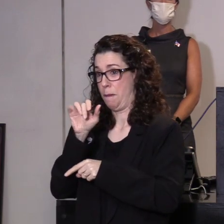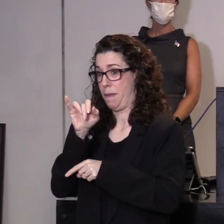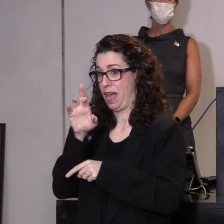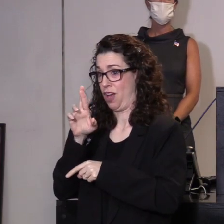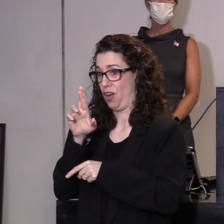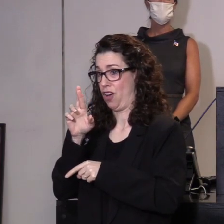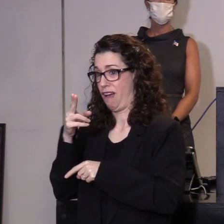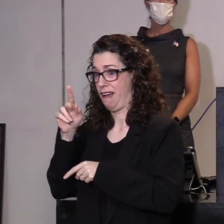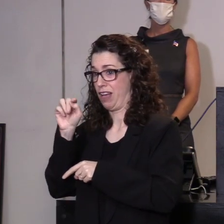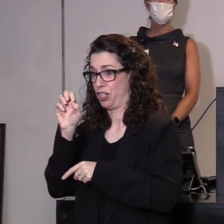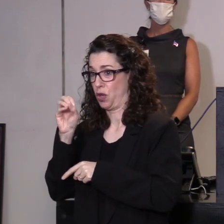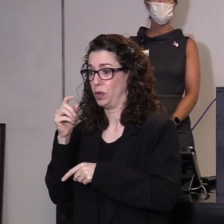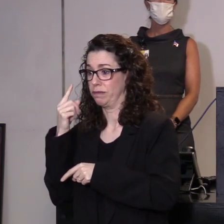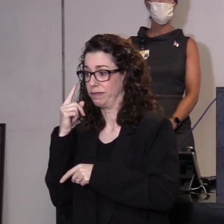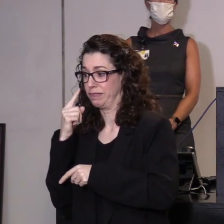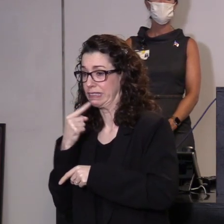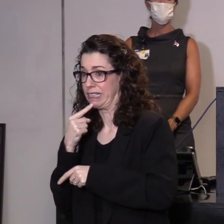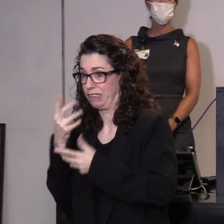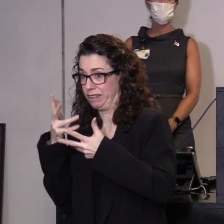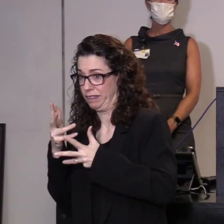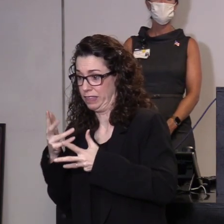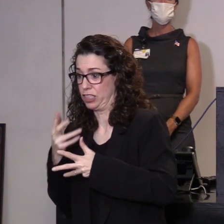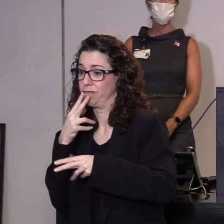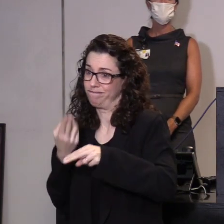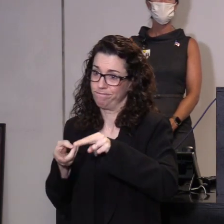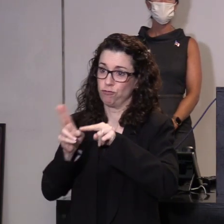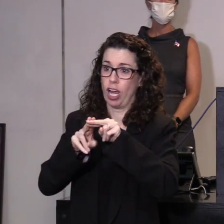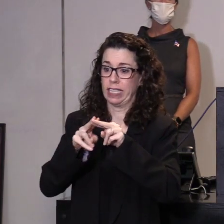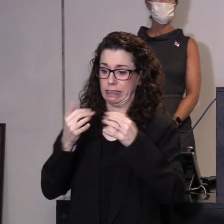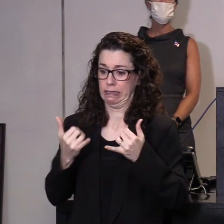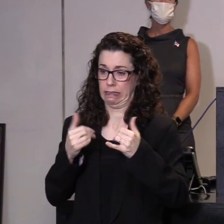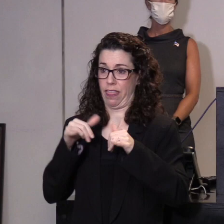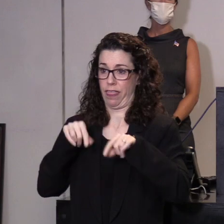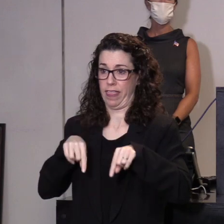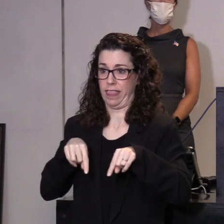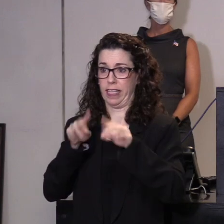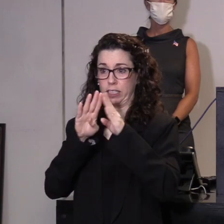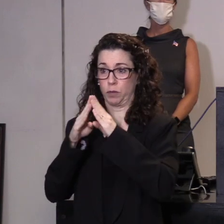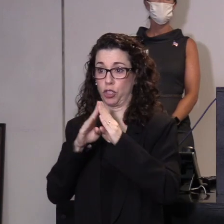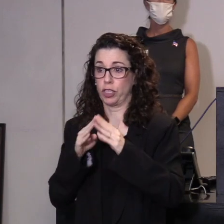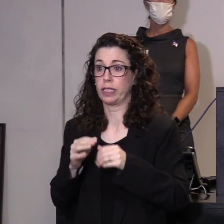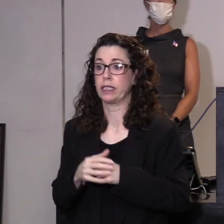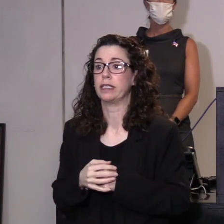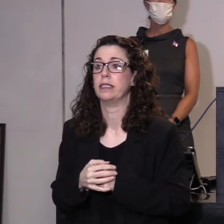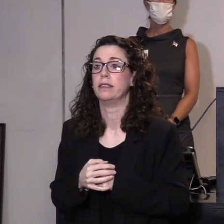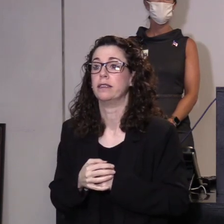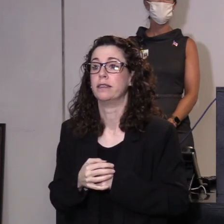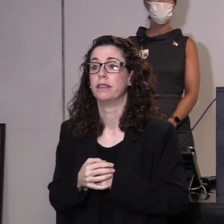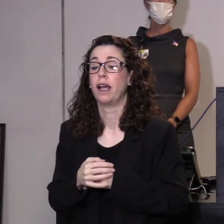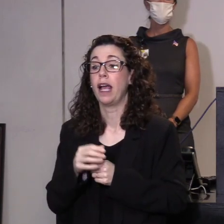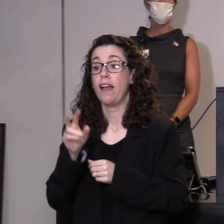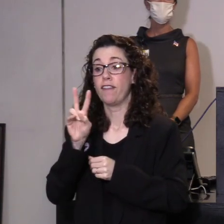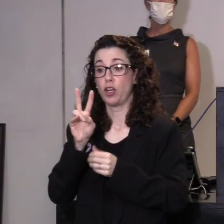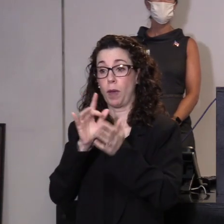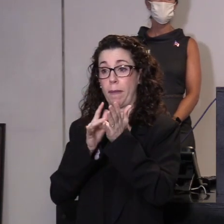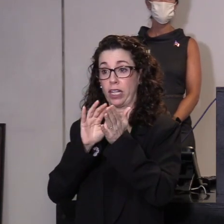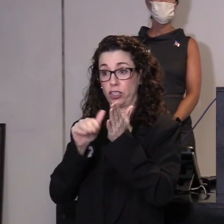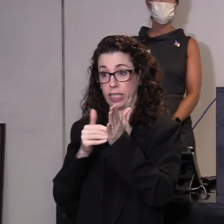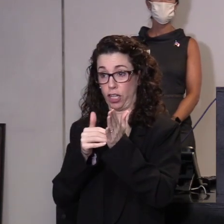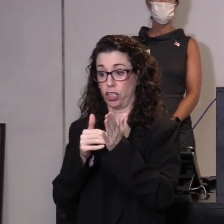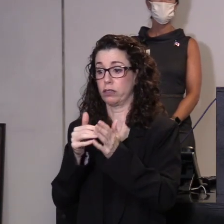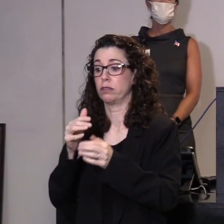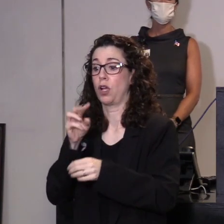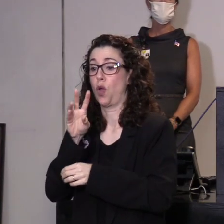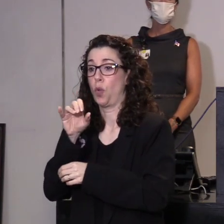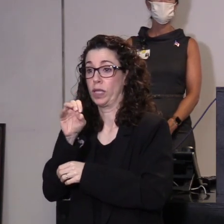consistent rise here in our local community. Vanderbilt University Medical Center and Vanderbilt Wilson County Hospital firmly support